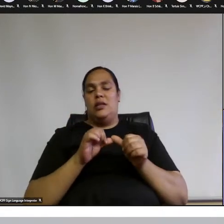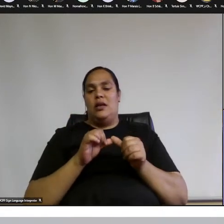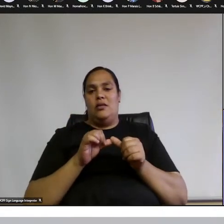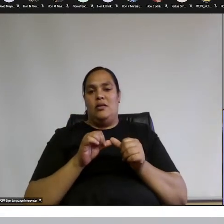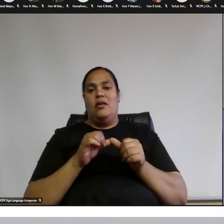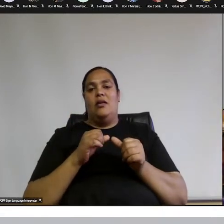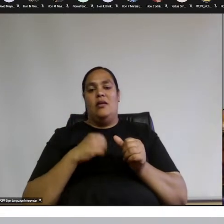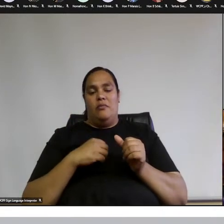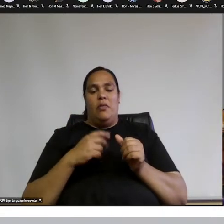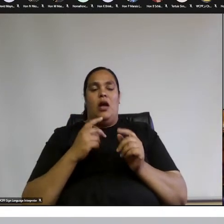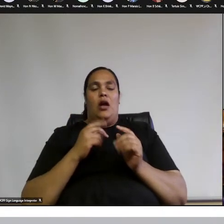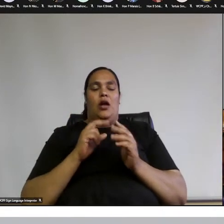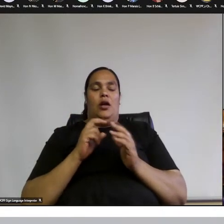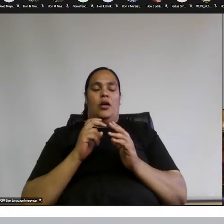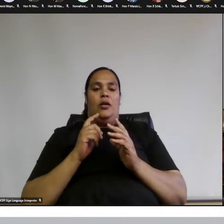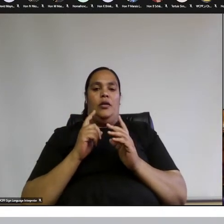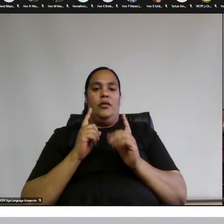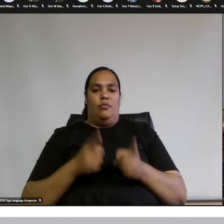I rule.